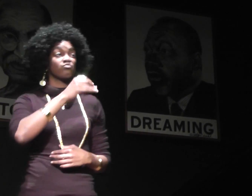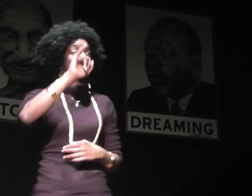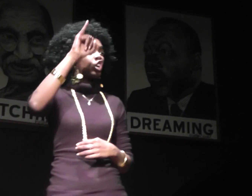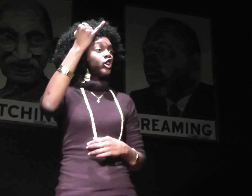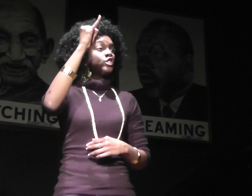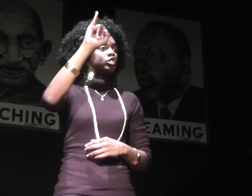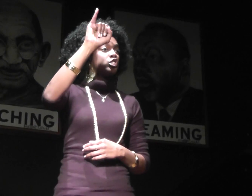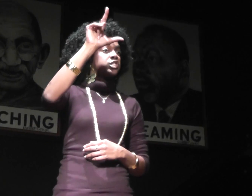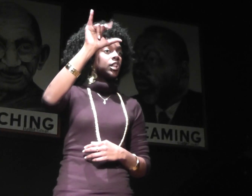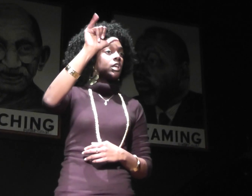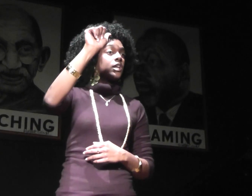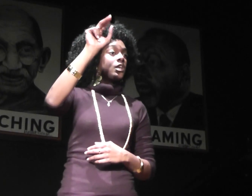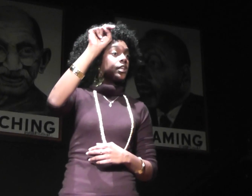So I just wanted to let you know.